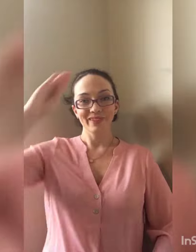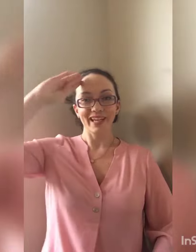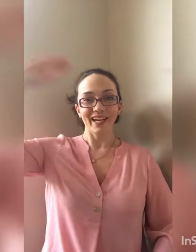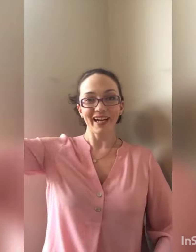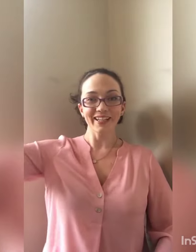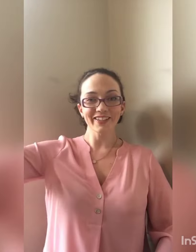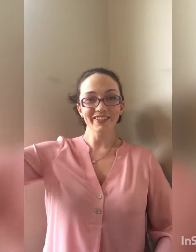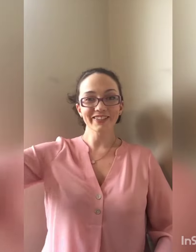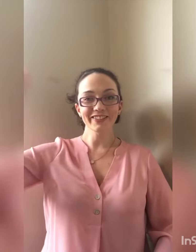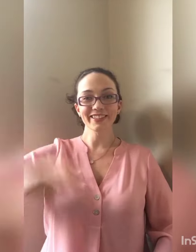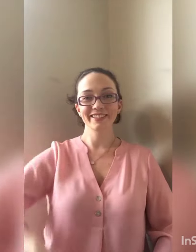Hello!